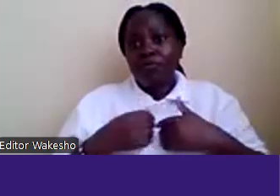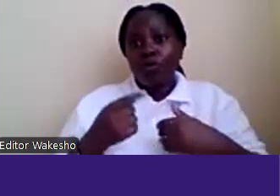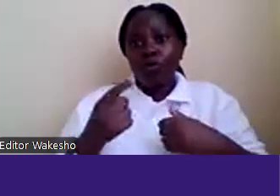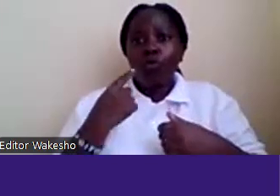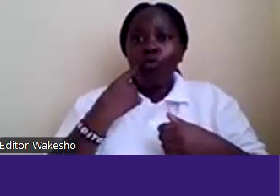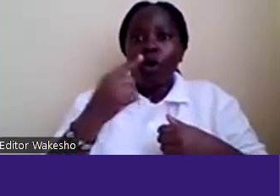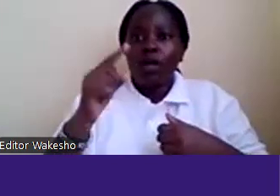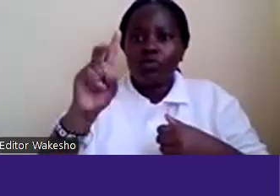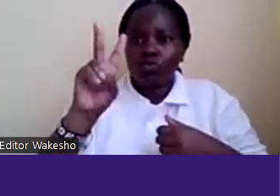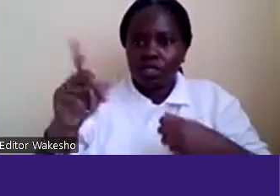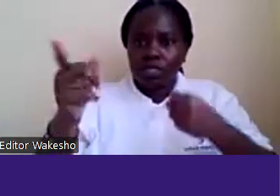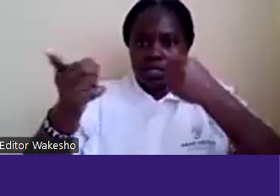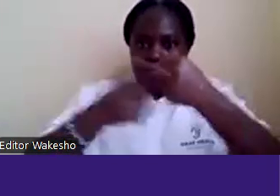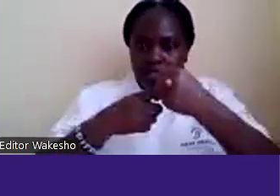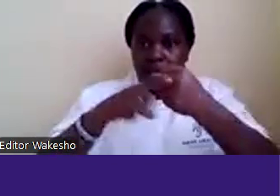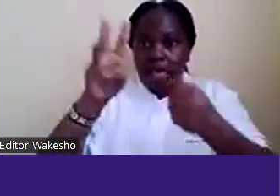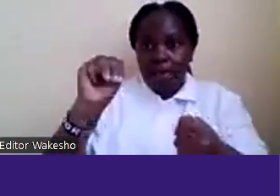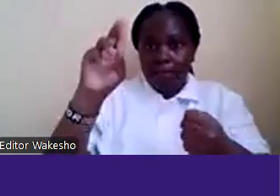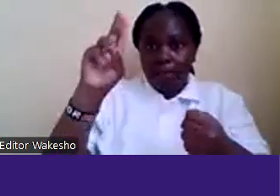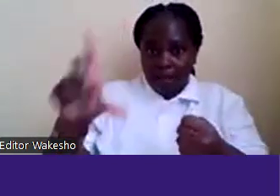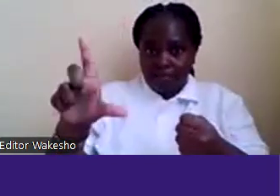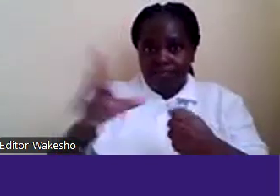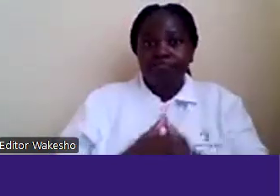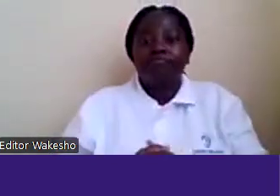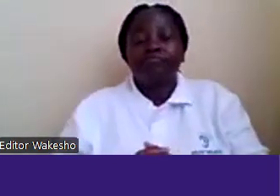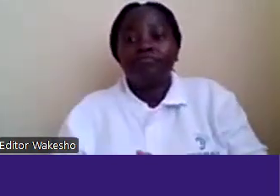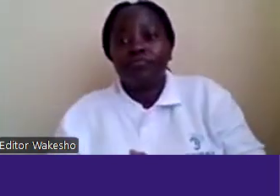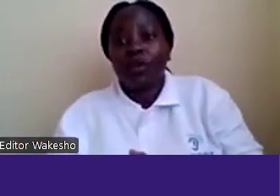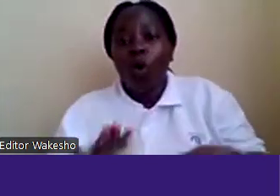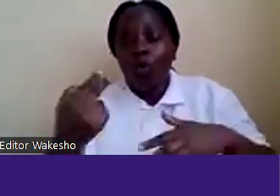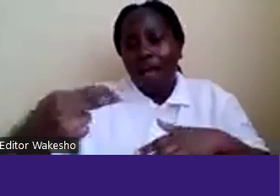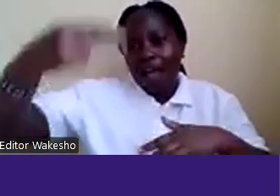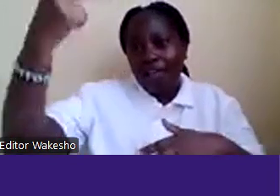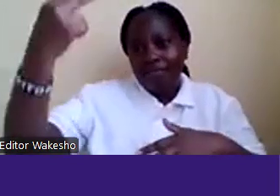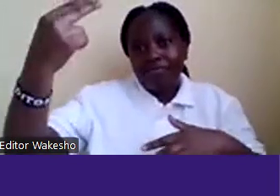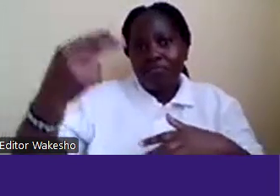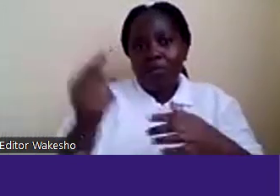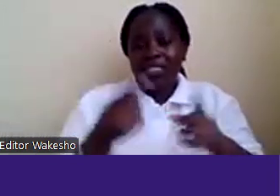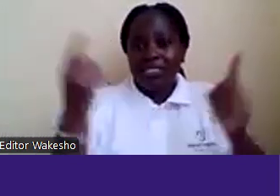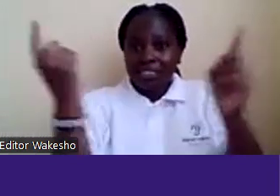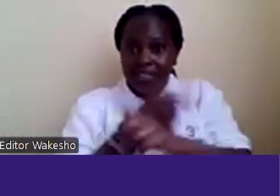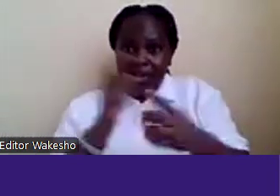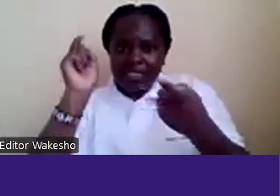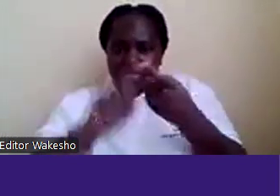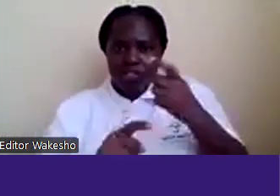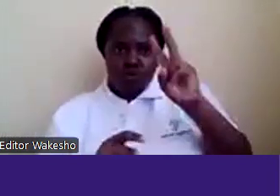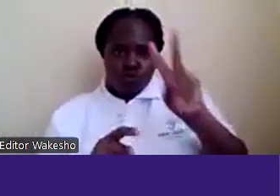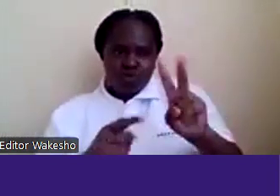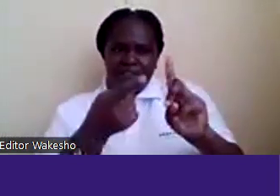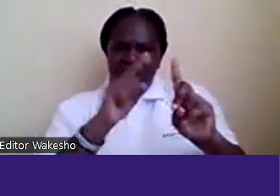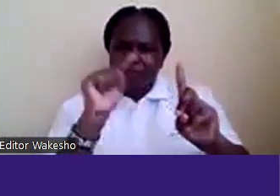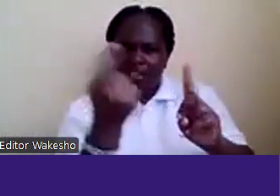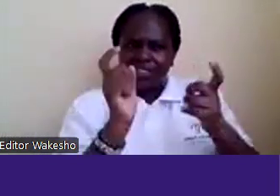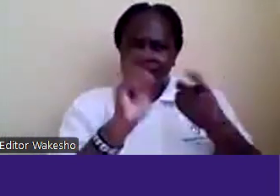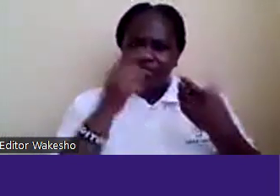per deciliter or 7 millimoles per liter or higher on two separate tests, that's also important. It needs to be on